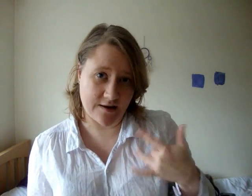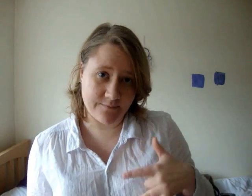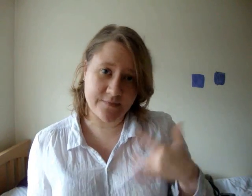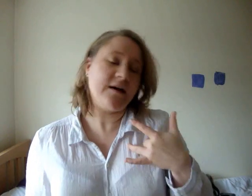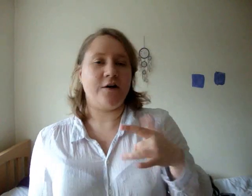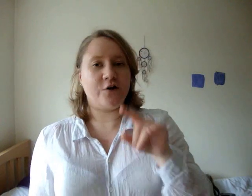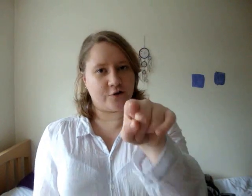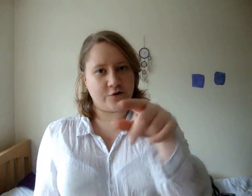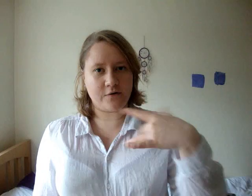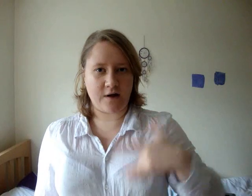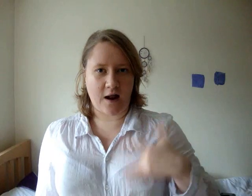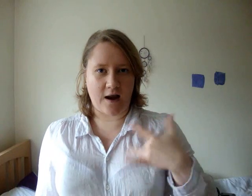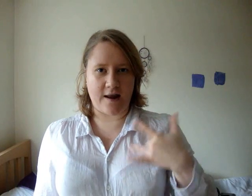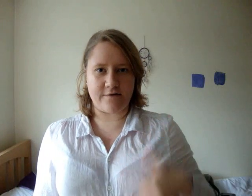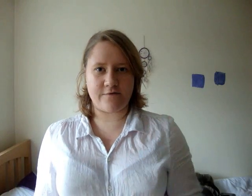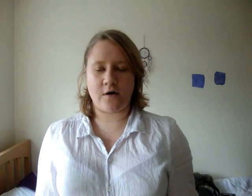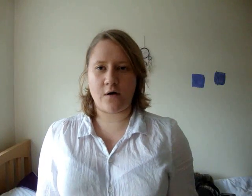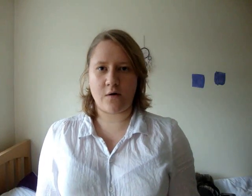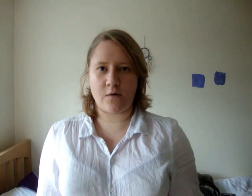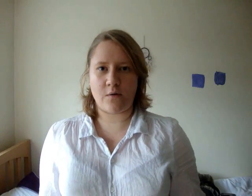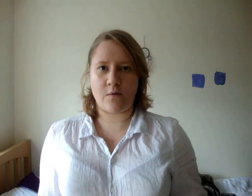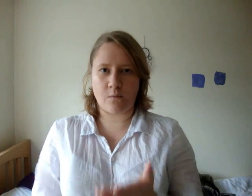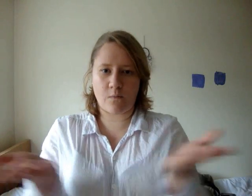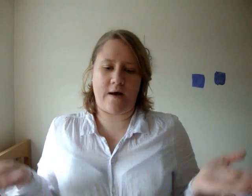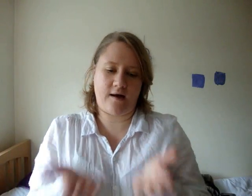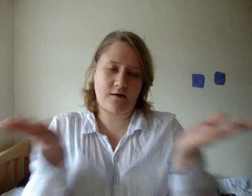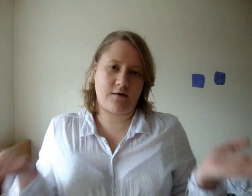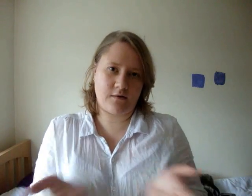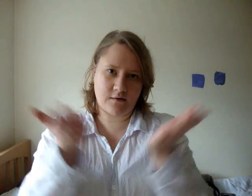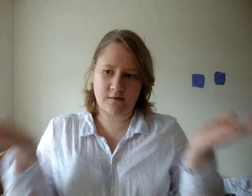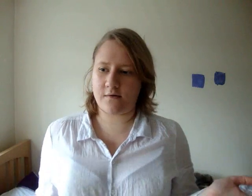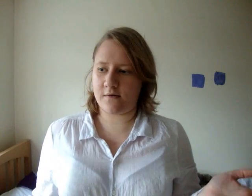same. You live where?